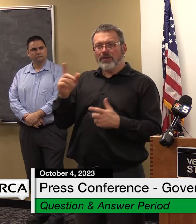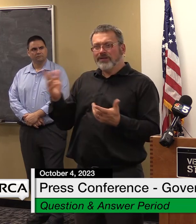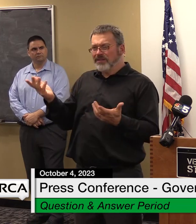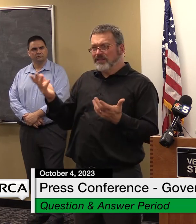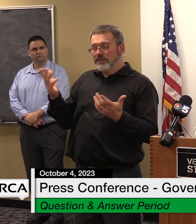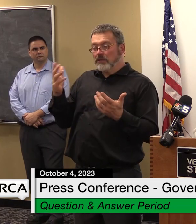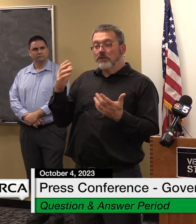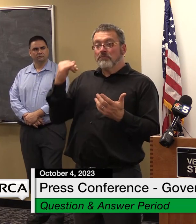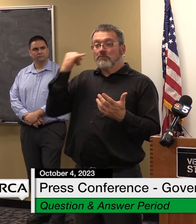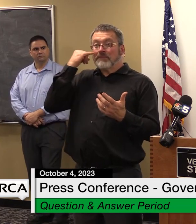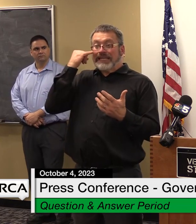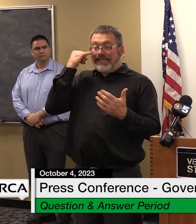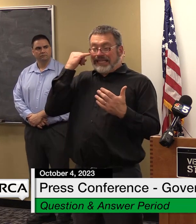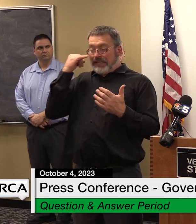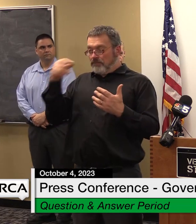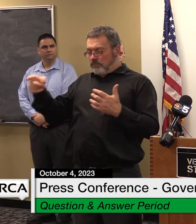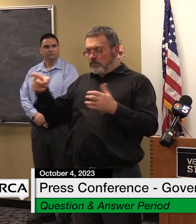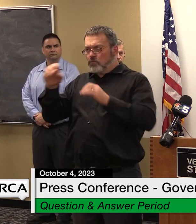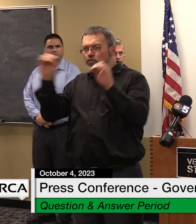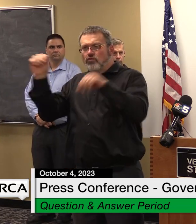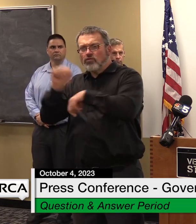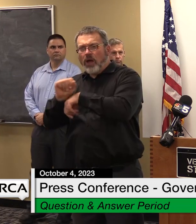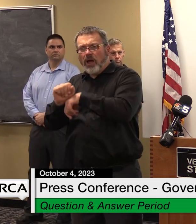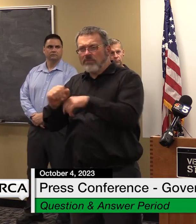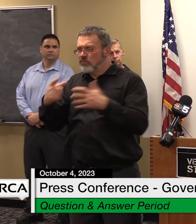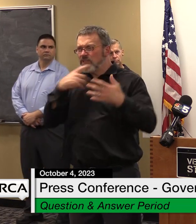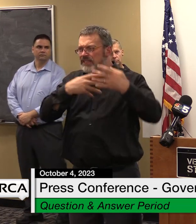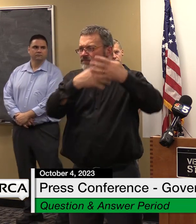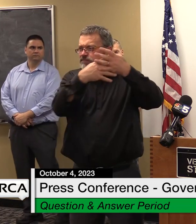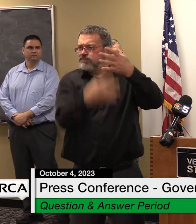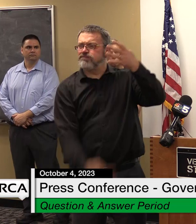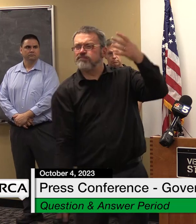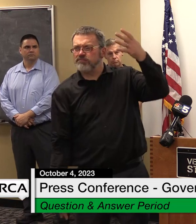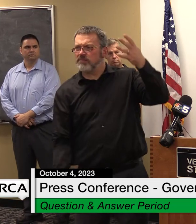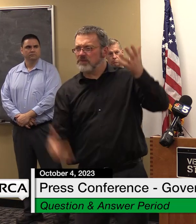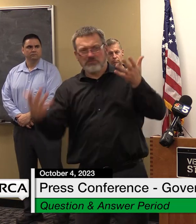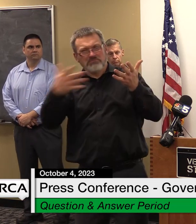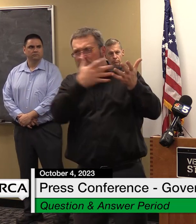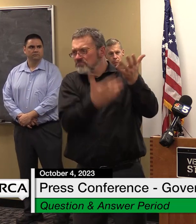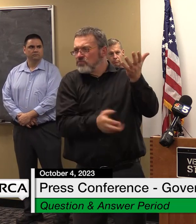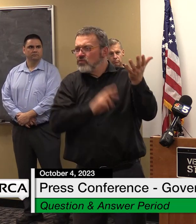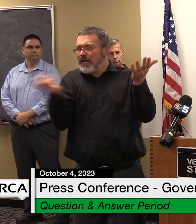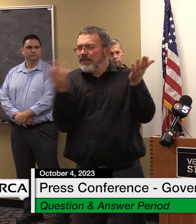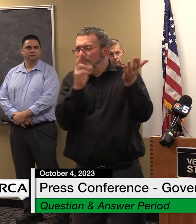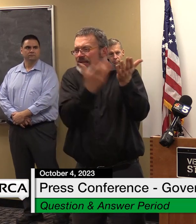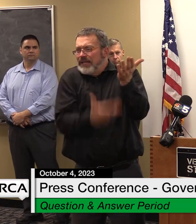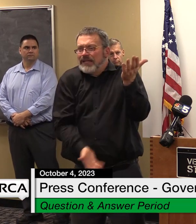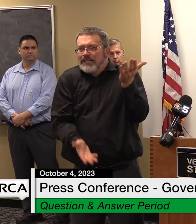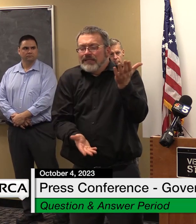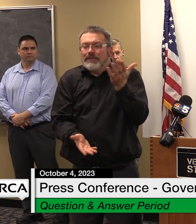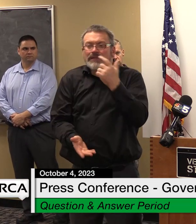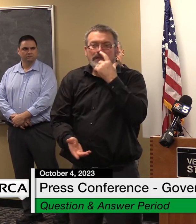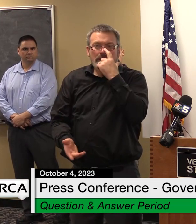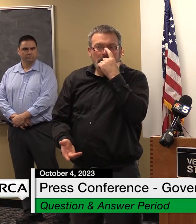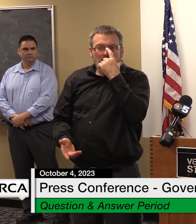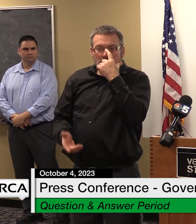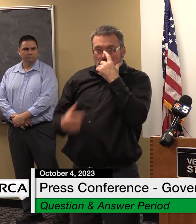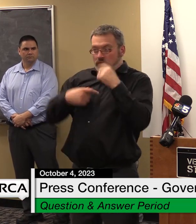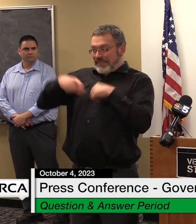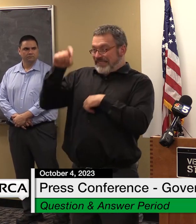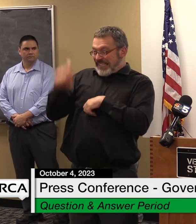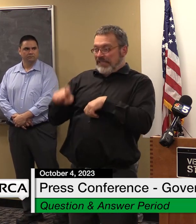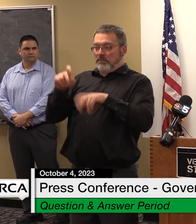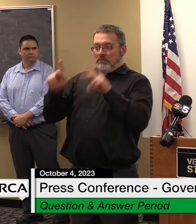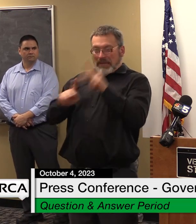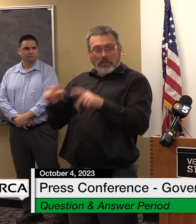right now, there's all kinds of opportunity out there, and we want to make sure that people are filling those jobs